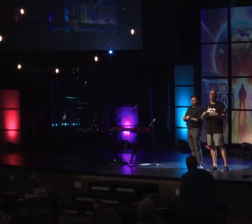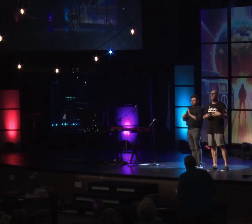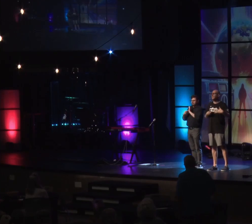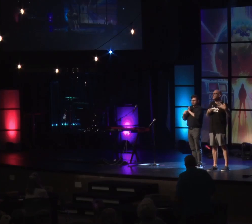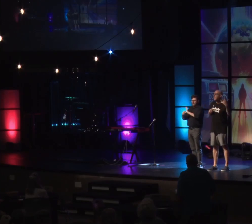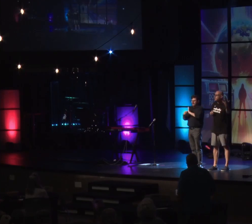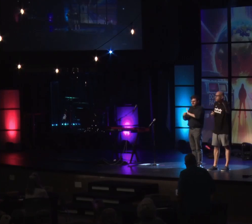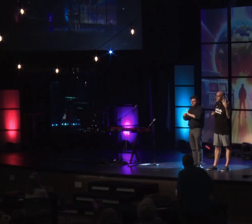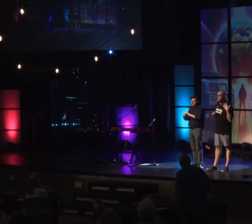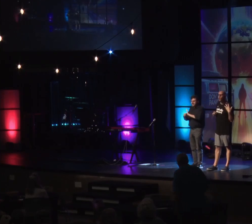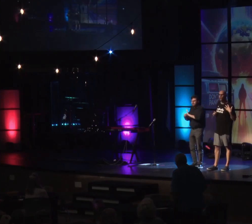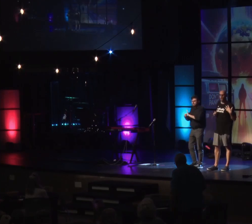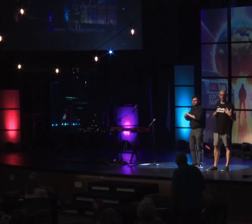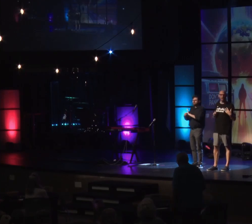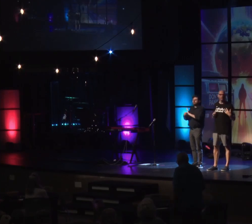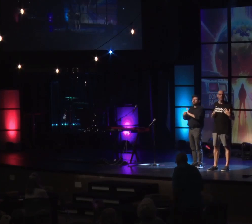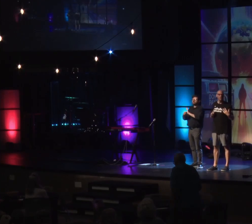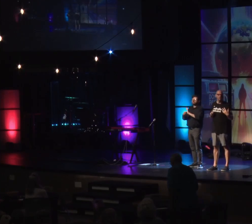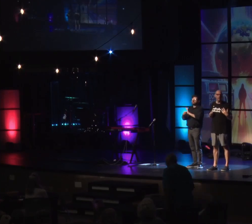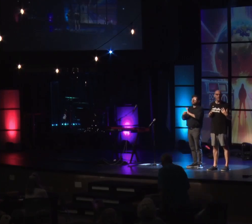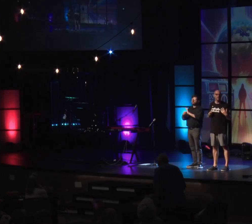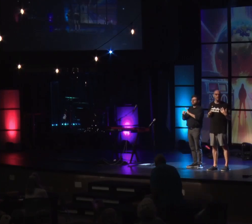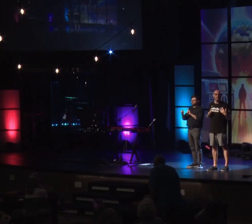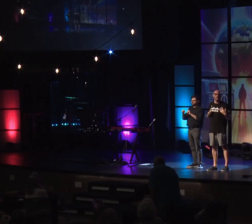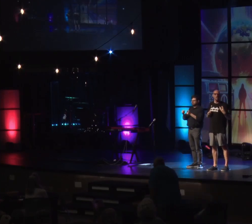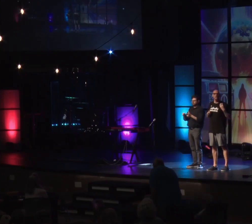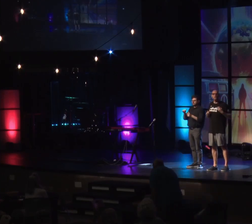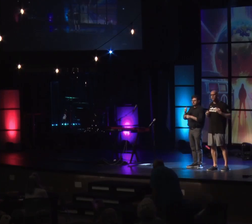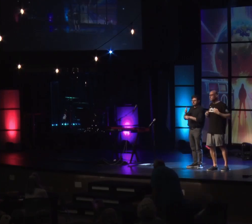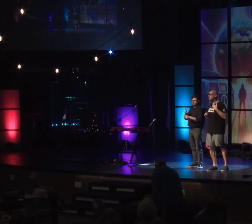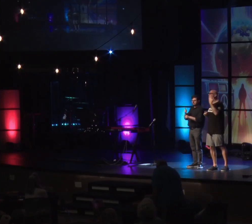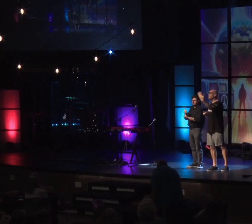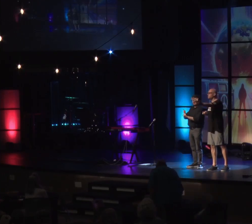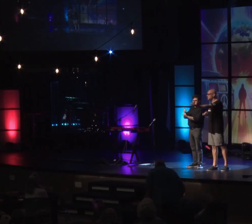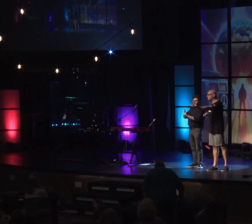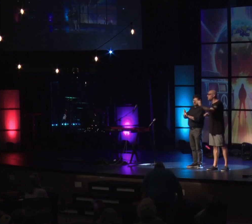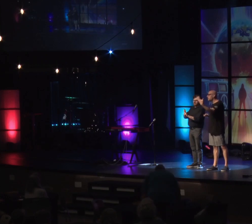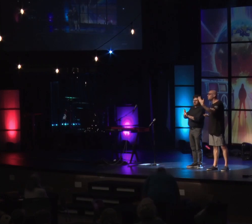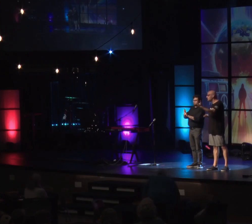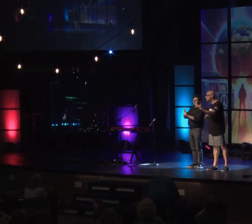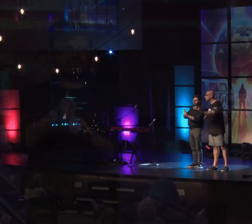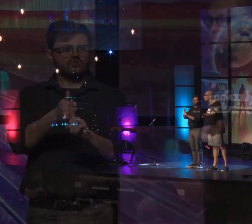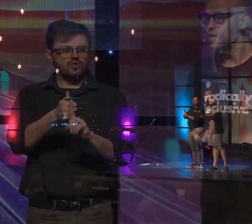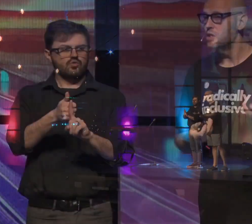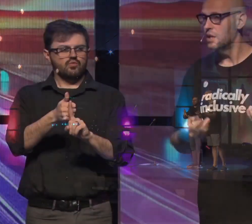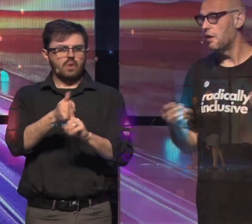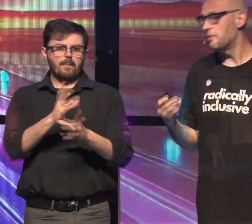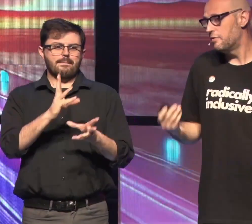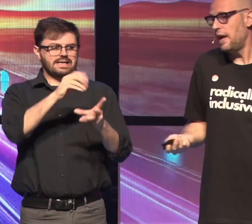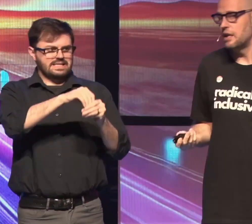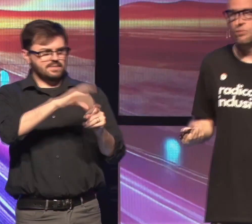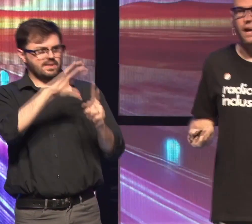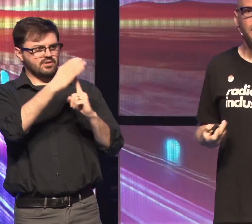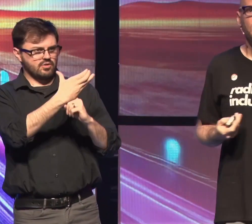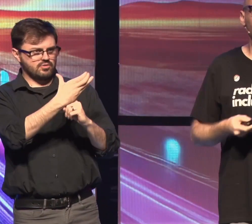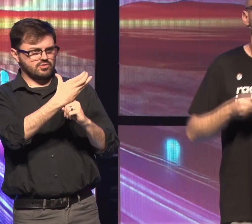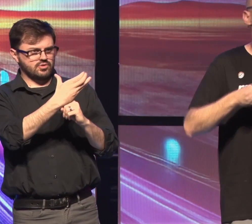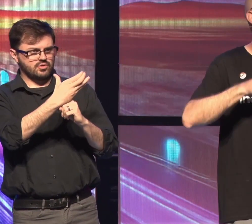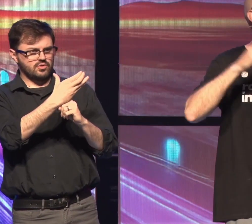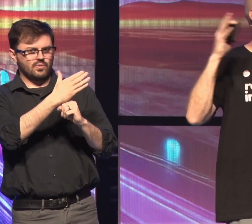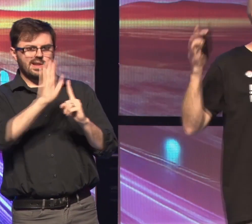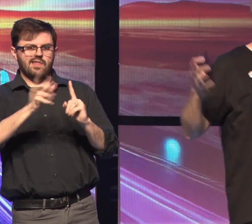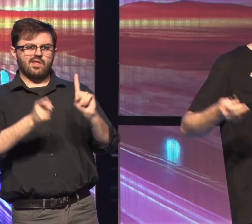tradition that will leverage culture, right, to accomplish what they believe is the vision of the faith, right?